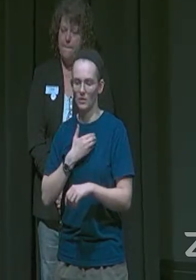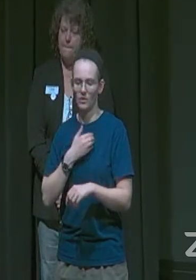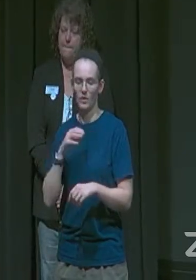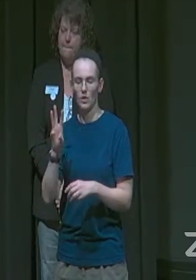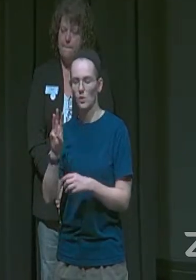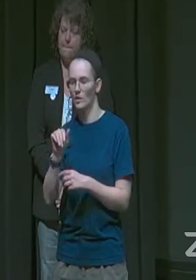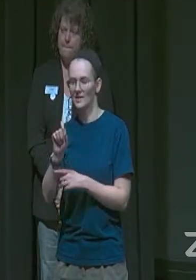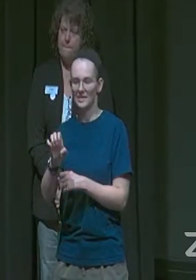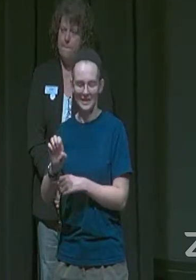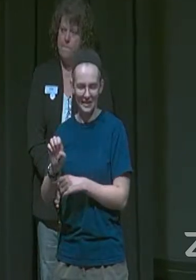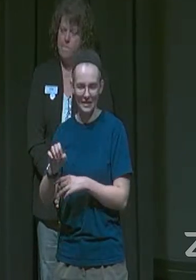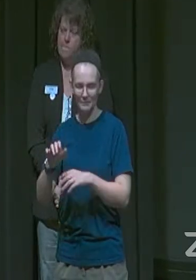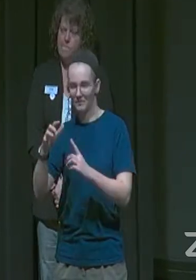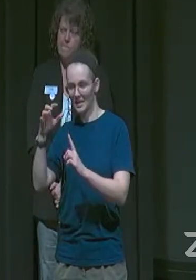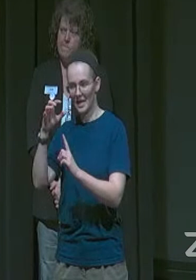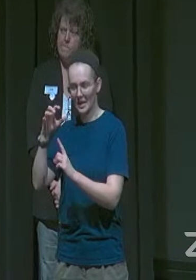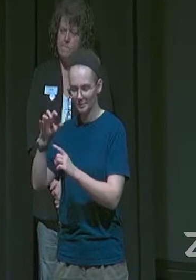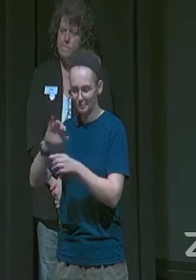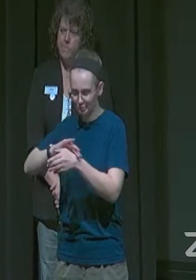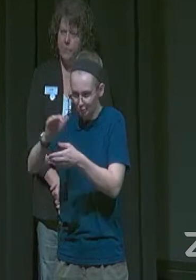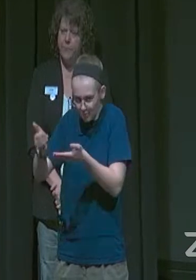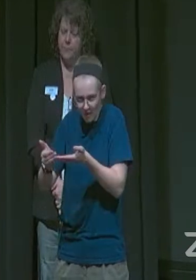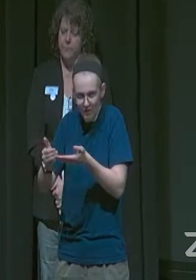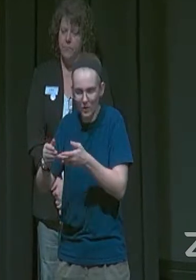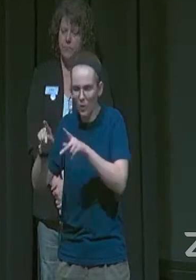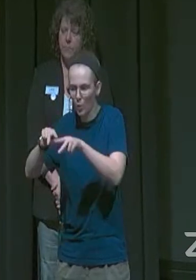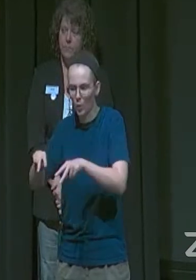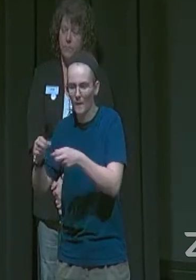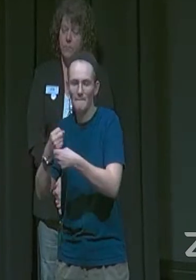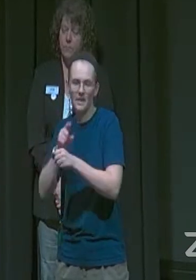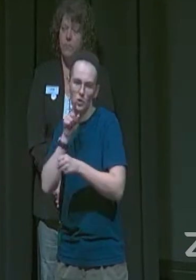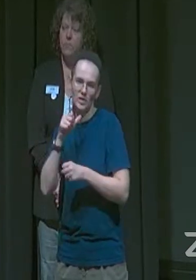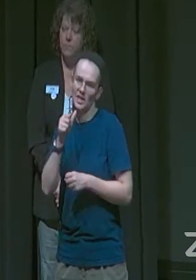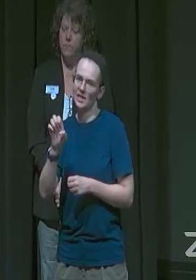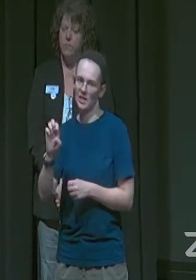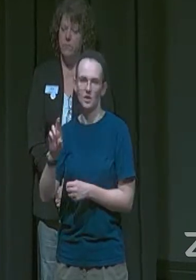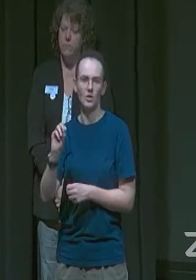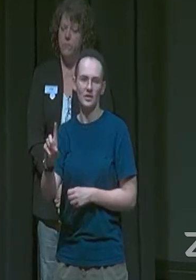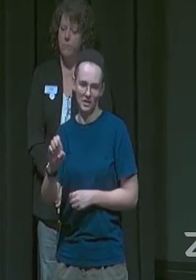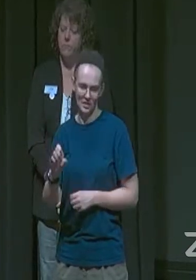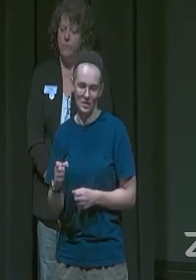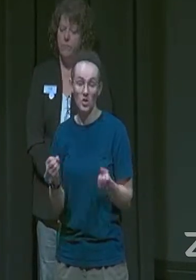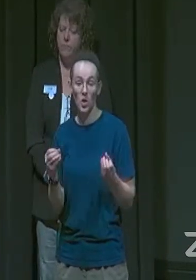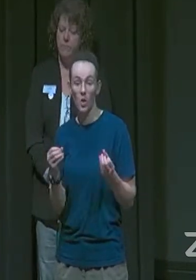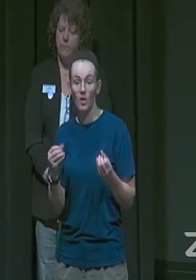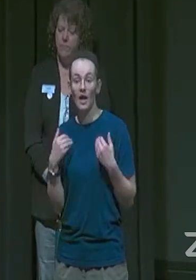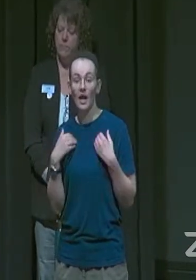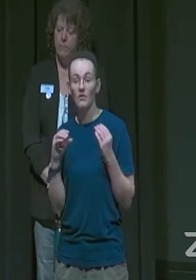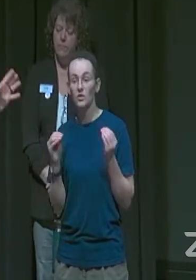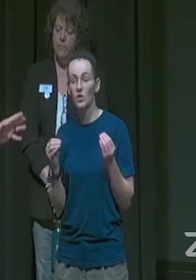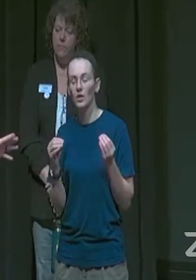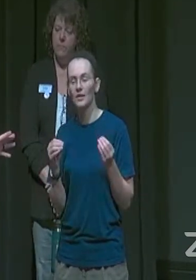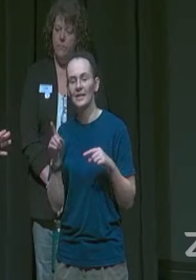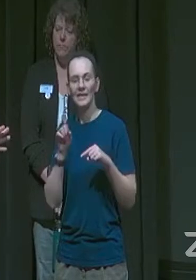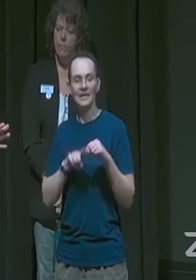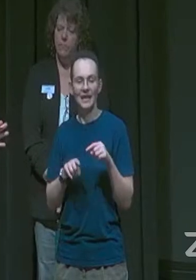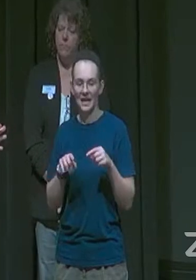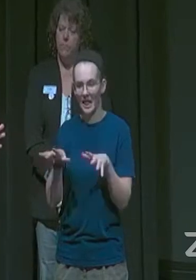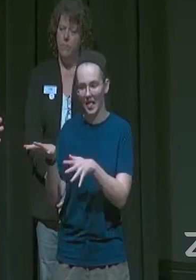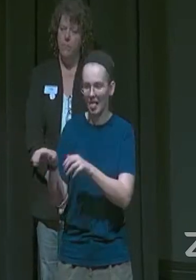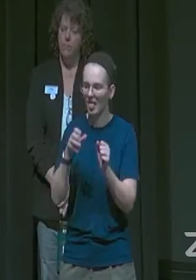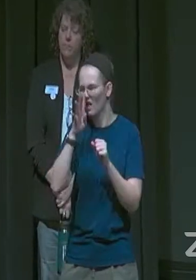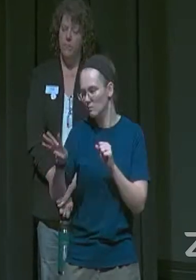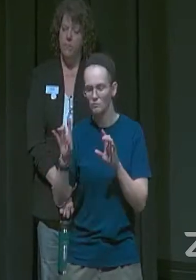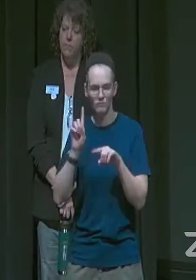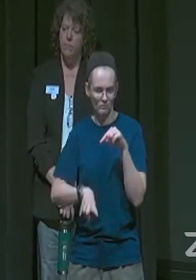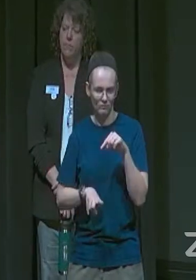waste, cap it, and monitor it, and make sure it's not eroding. So there is no way, you can't walk away from this,